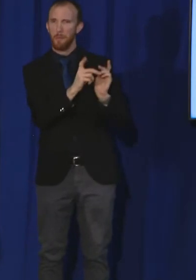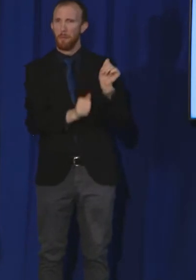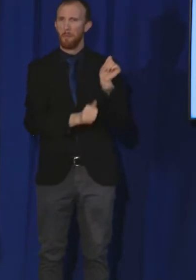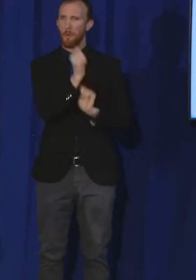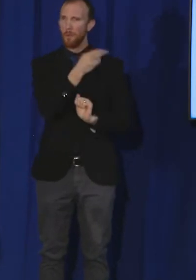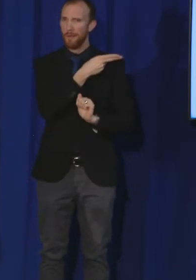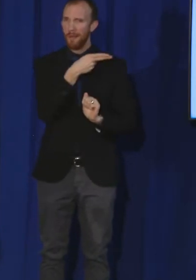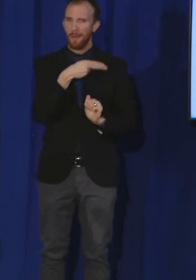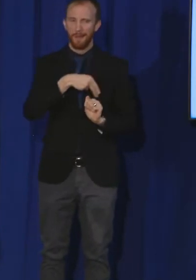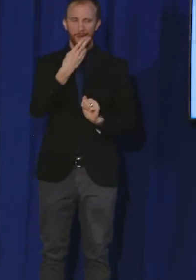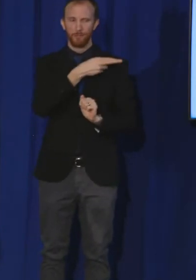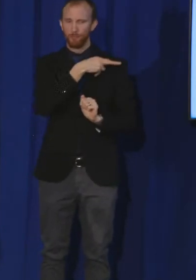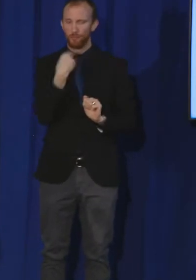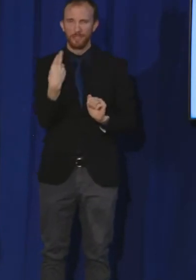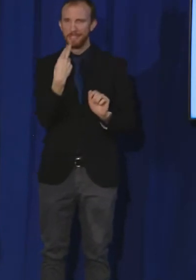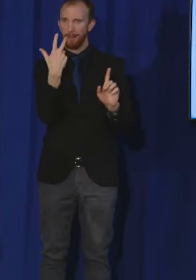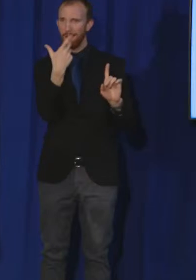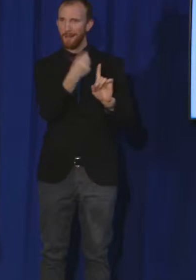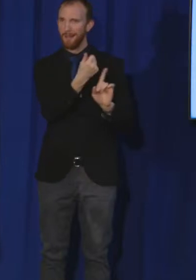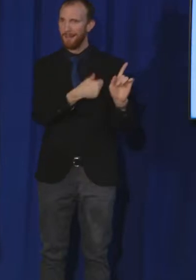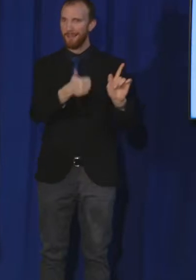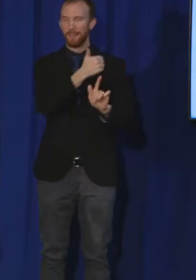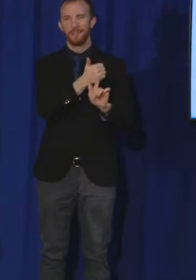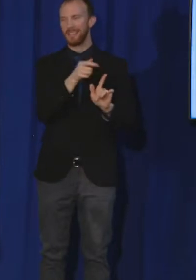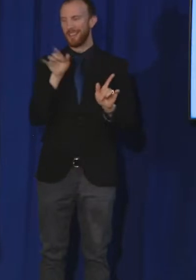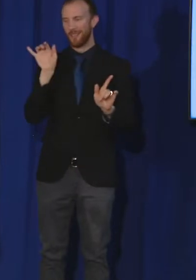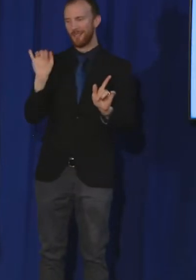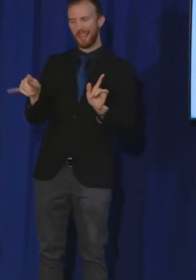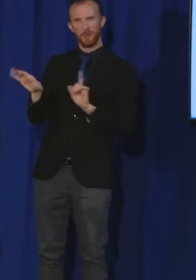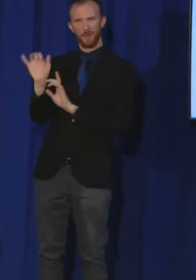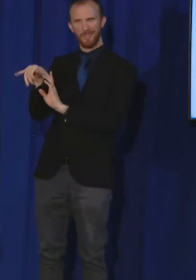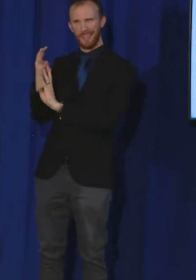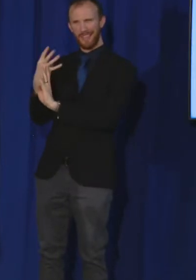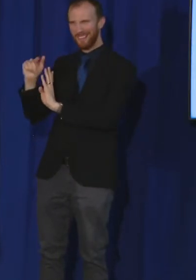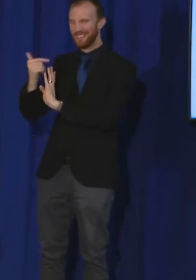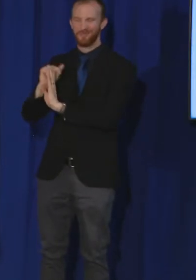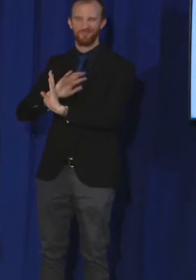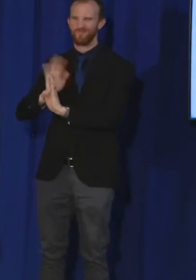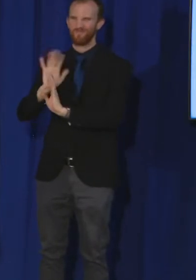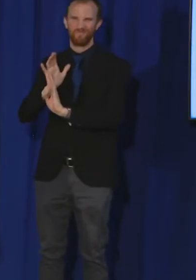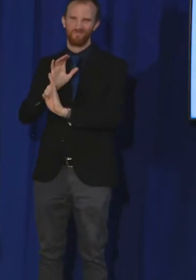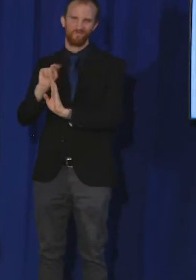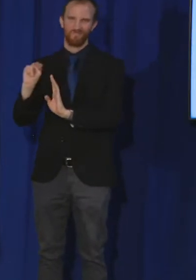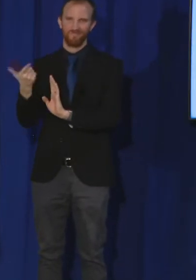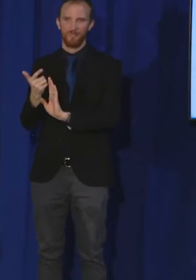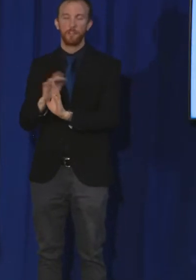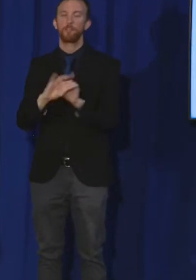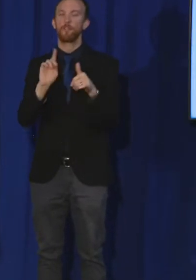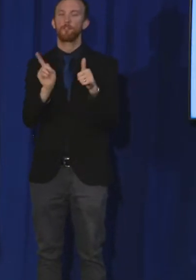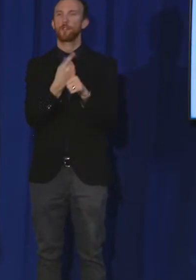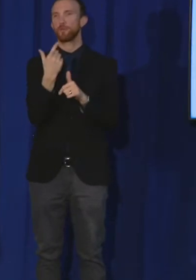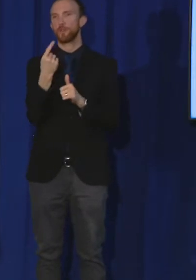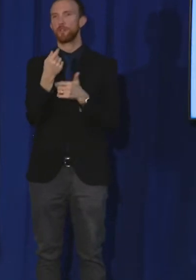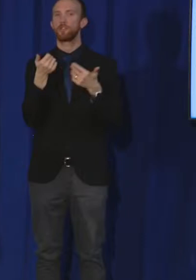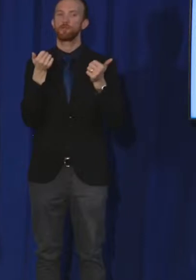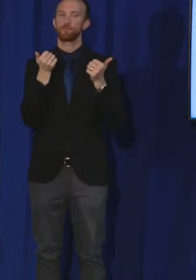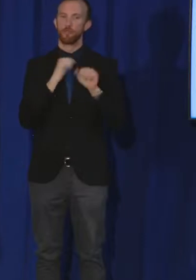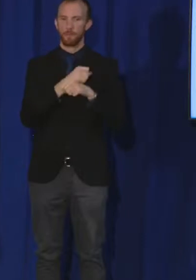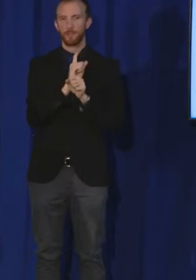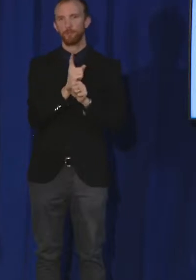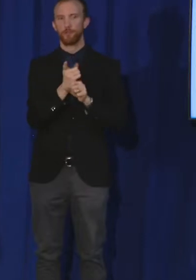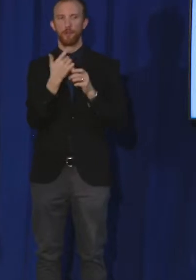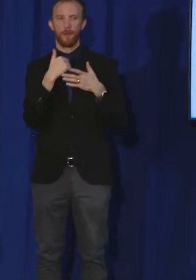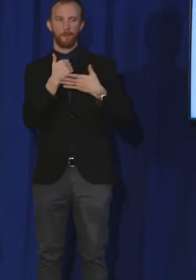it. We're balancing all of this against, first and foremost, the desire to get Chicago vaccinated in a way that will get the city past COVID.